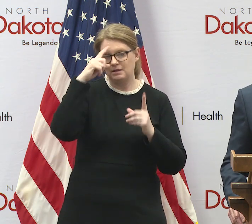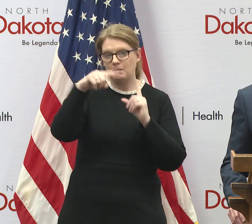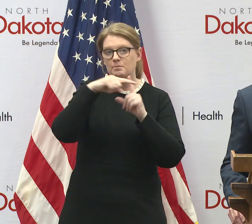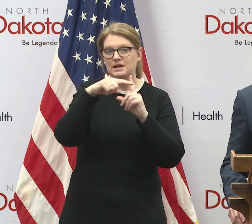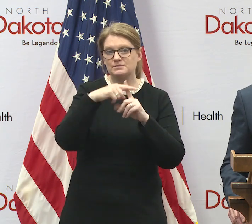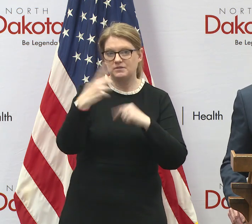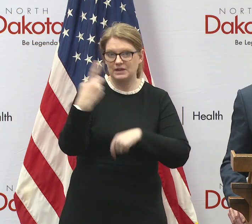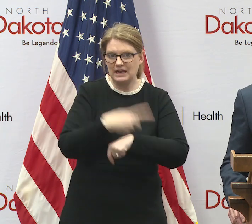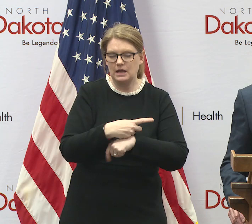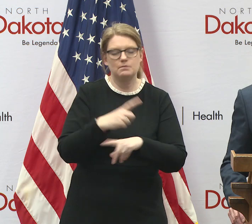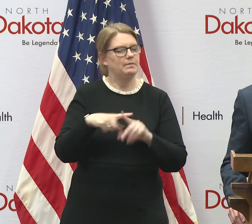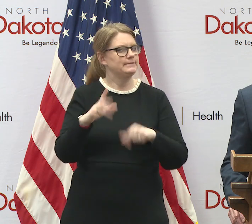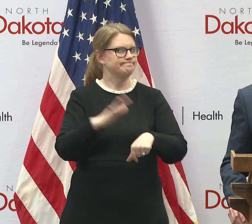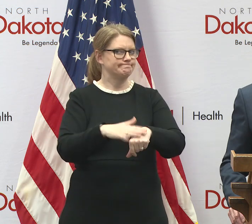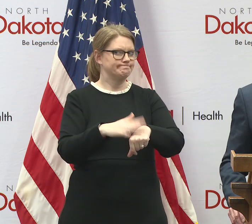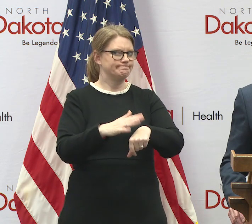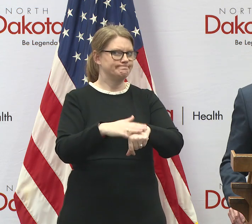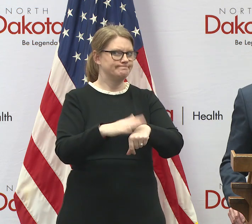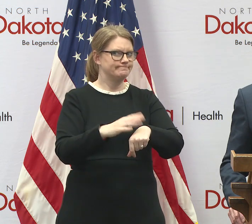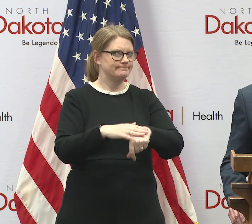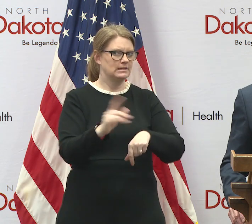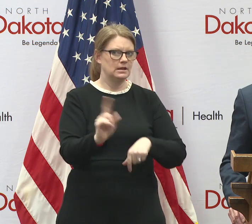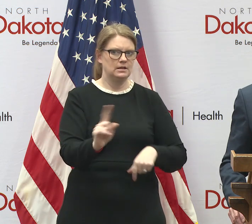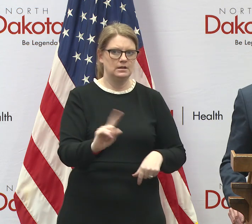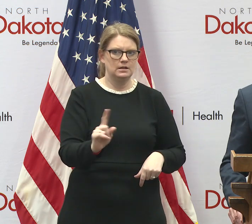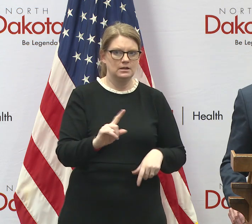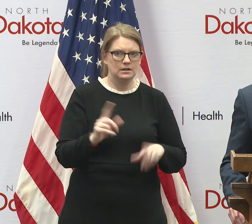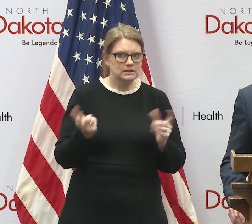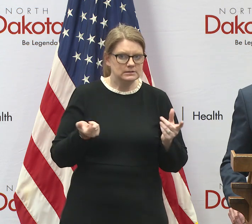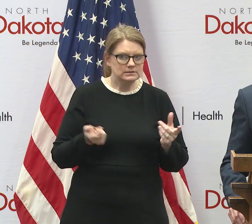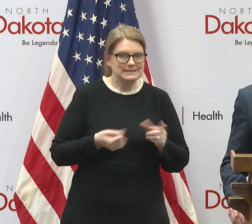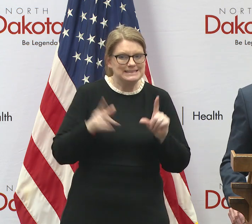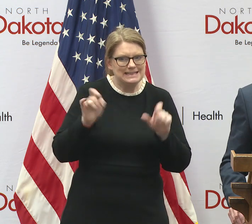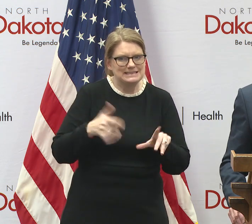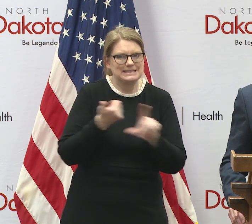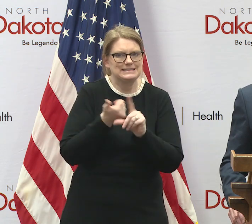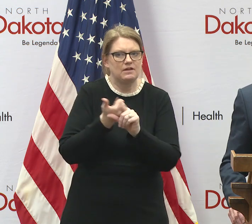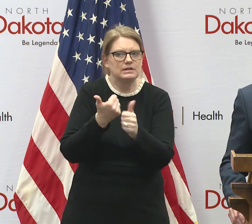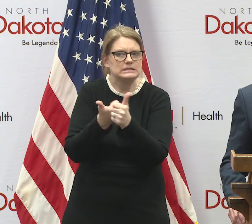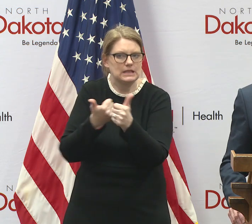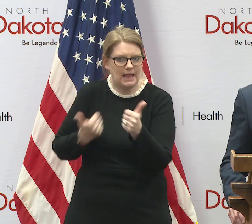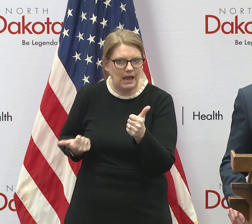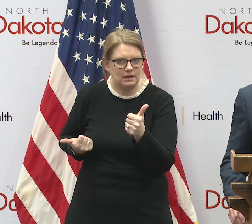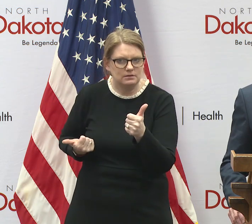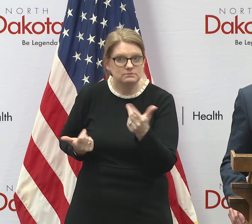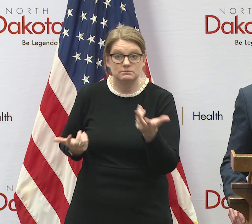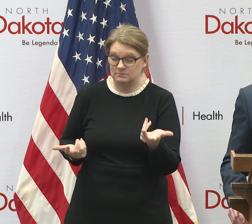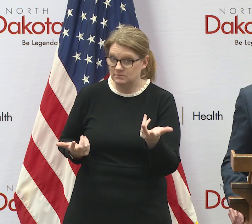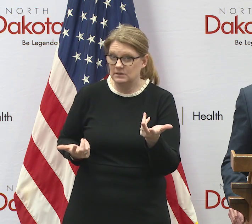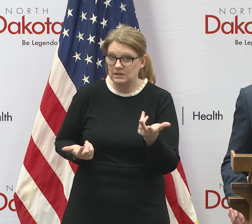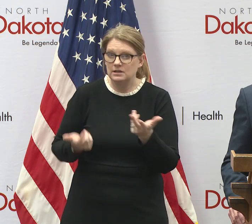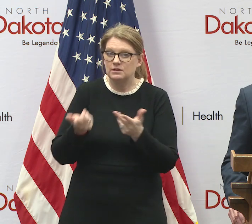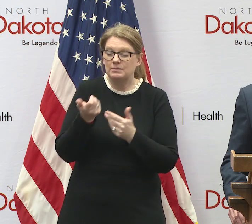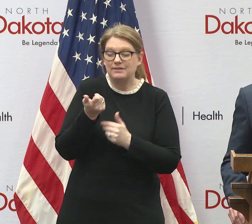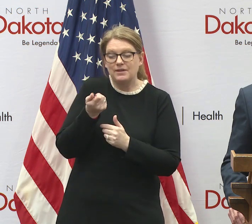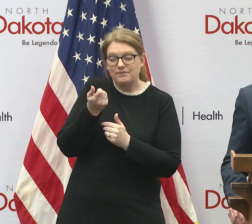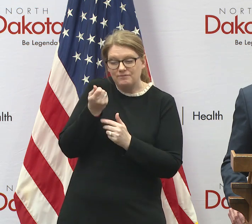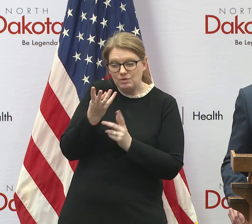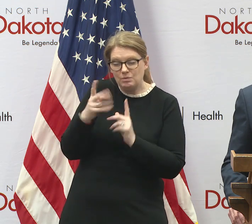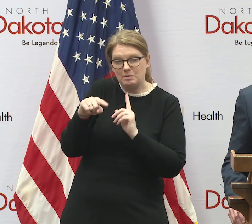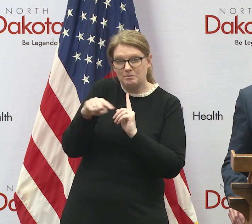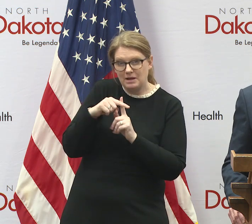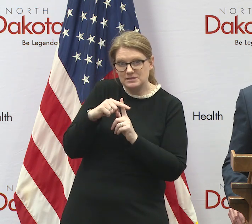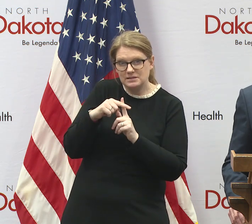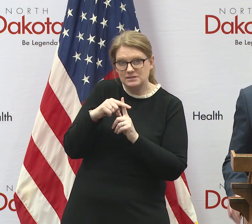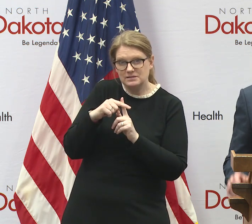I've cautioned at every one of these meetings, testing is a lagging indicator, and the fact that we've got very few positives is